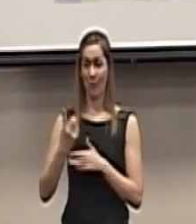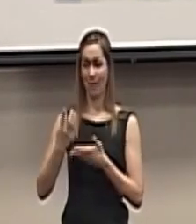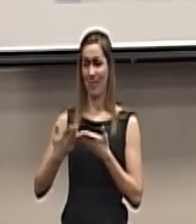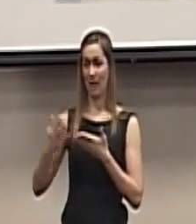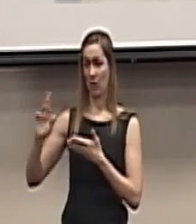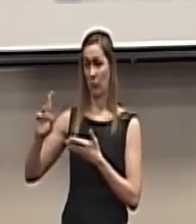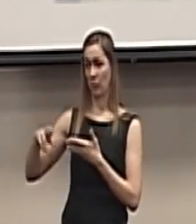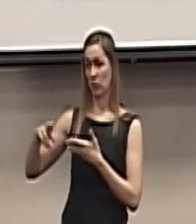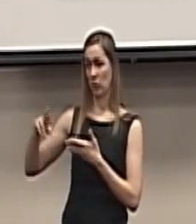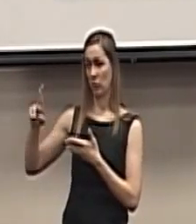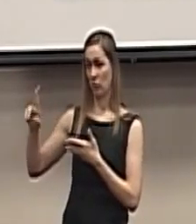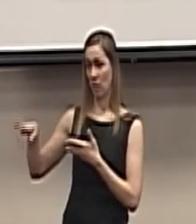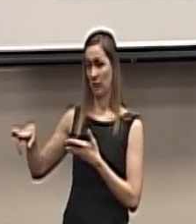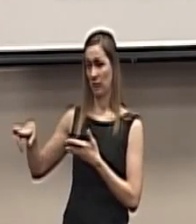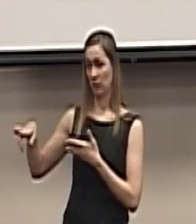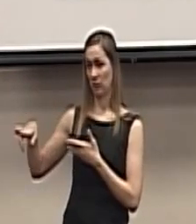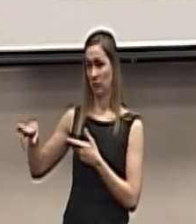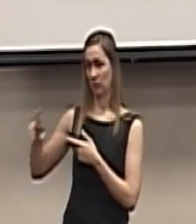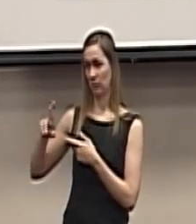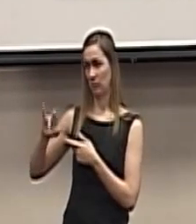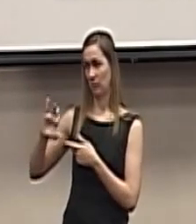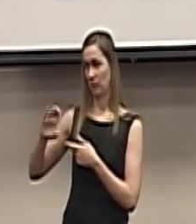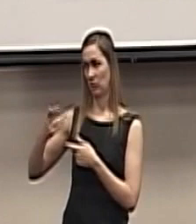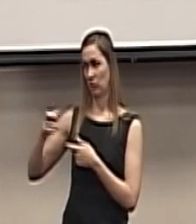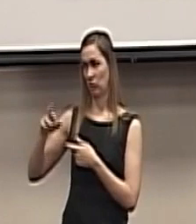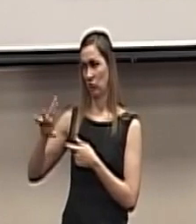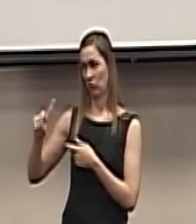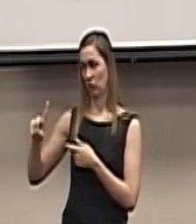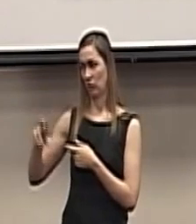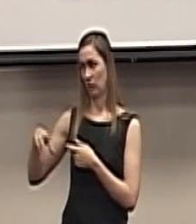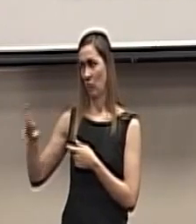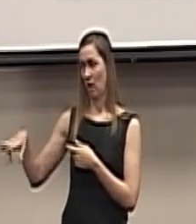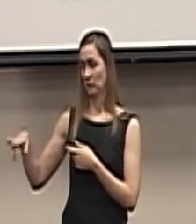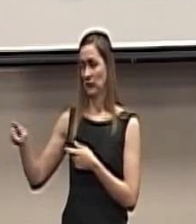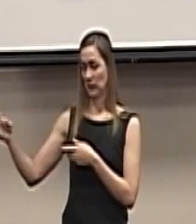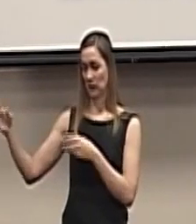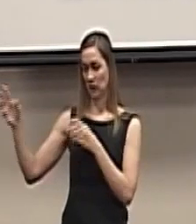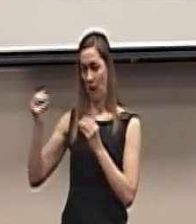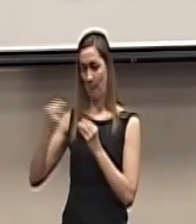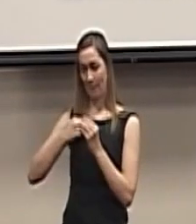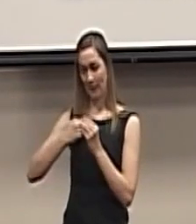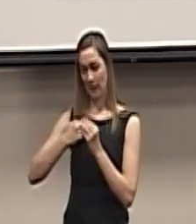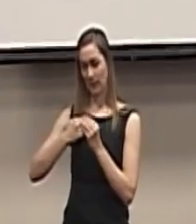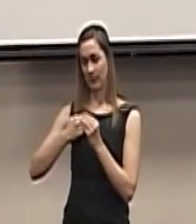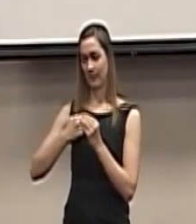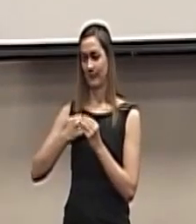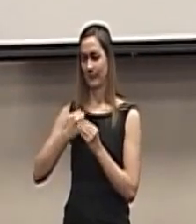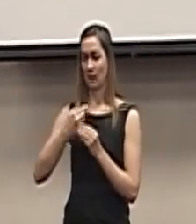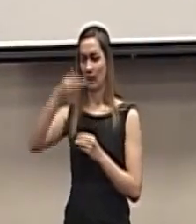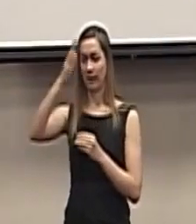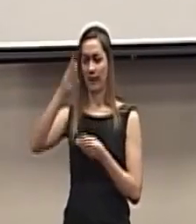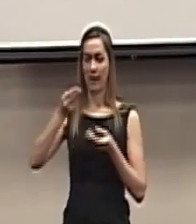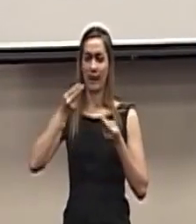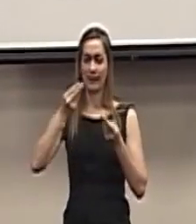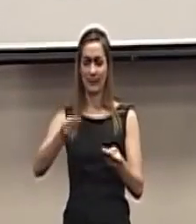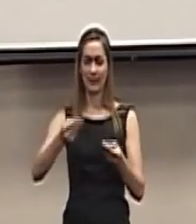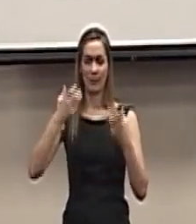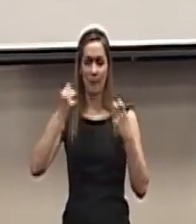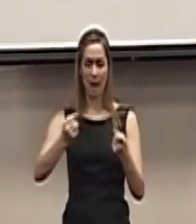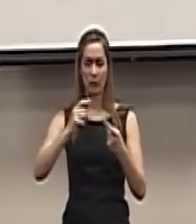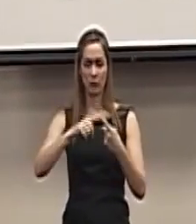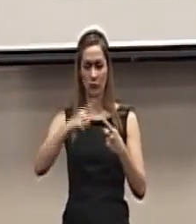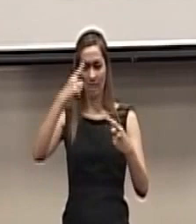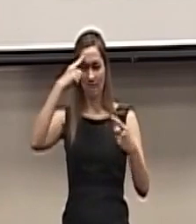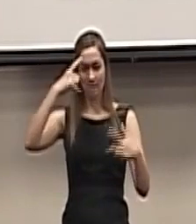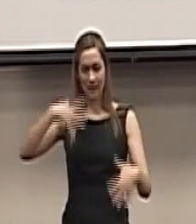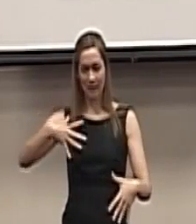his passing is in Isaiah chapter 40, verse 29, when he says, God gives power to the faint, and to him who has no might